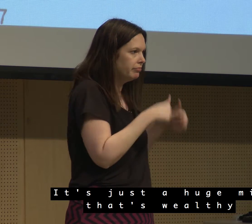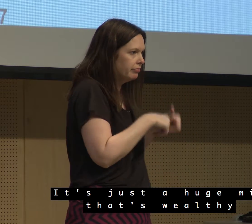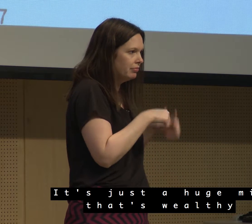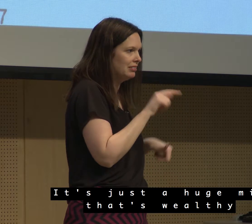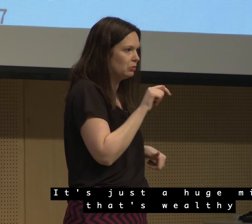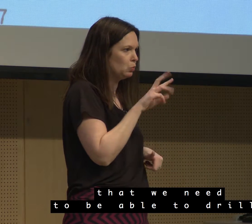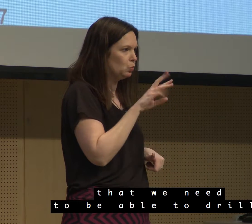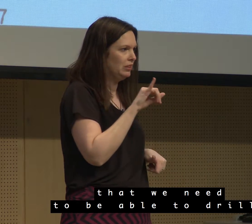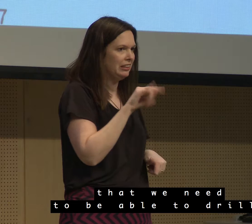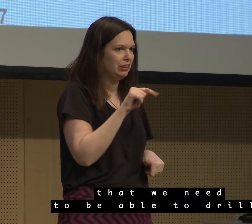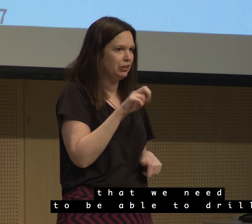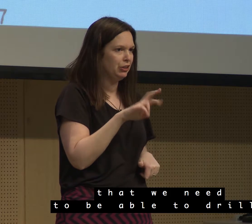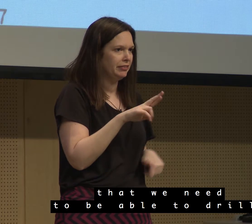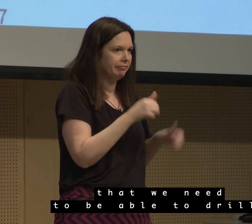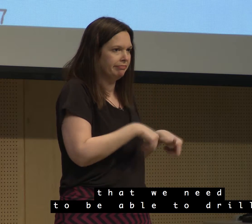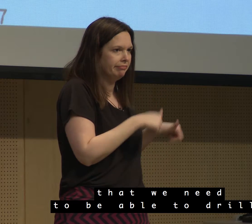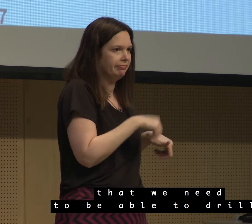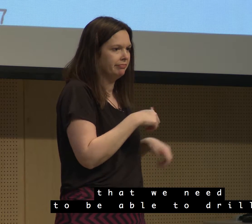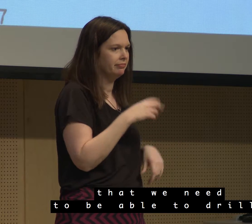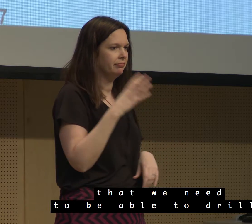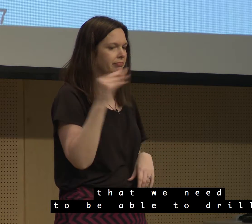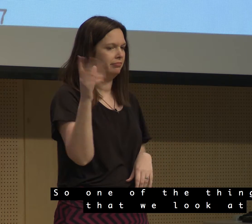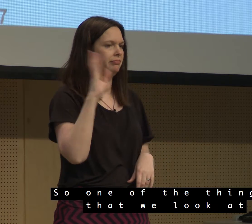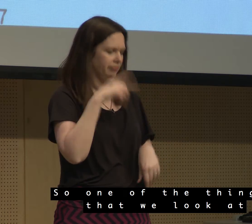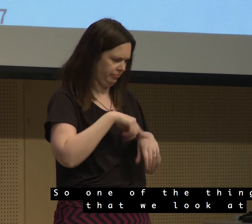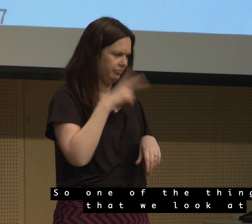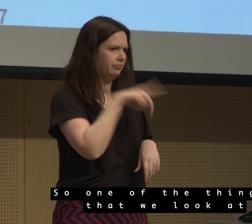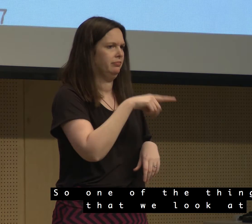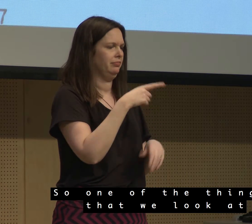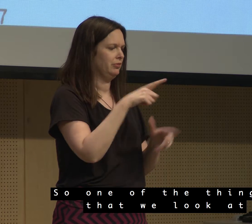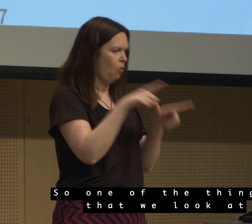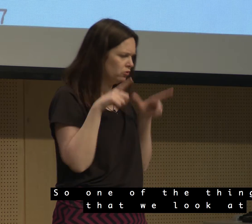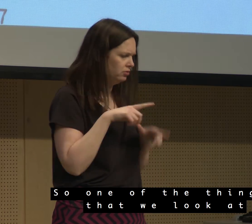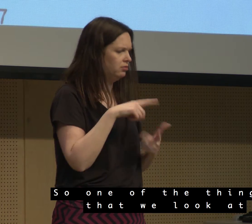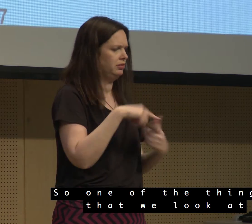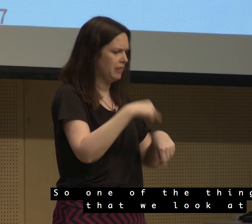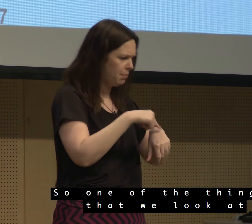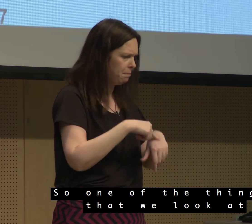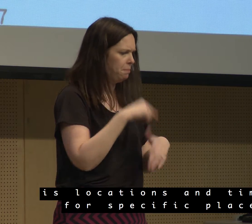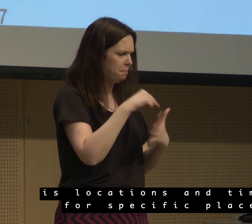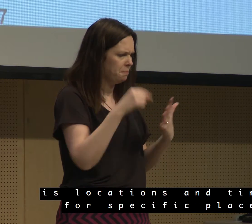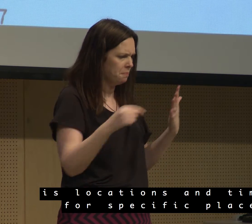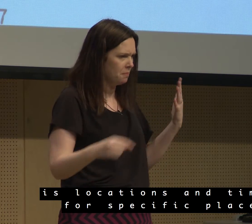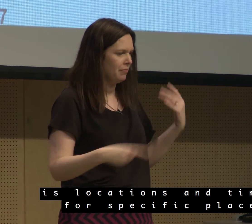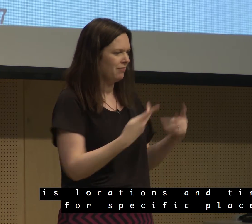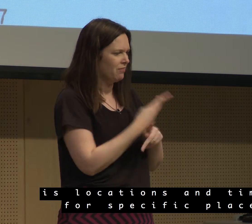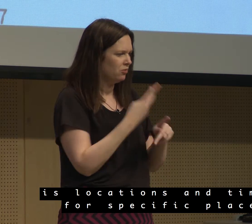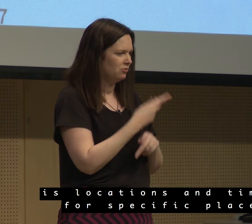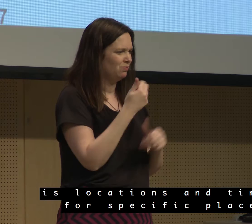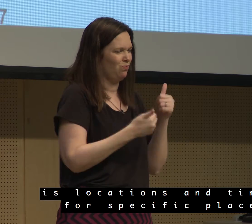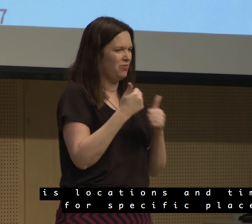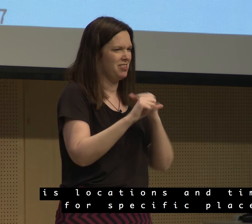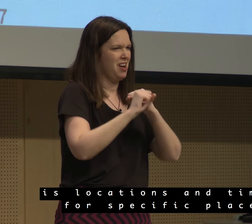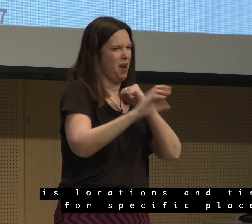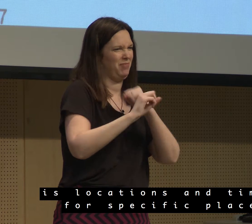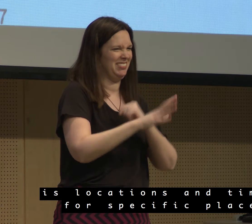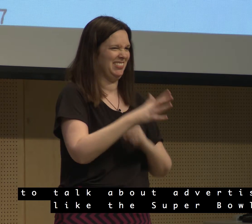mine that's wealthy that we need to be able to drill. So one of the things that we look at is location and times for specific